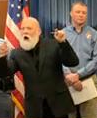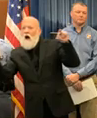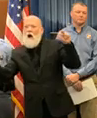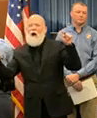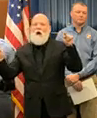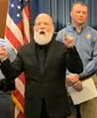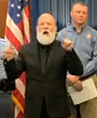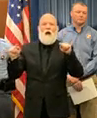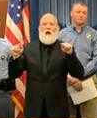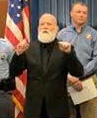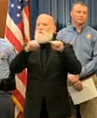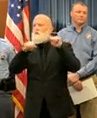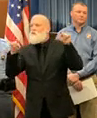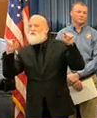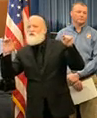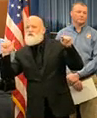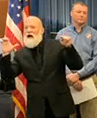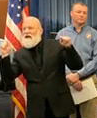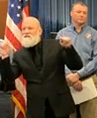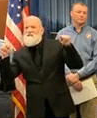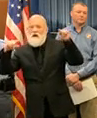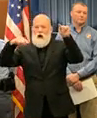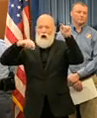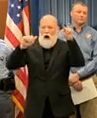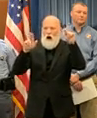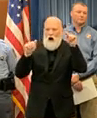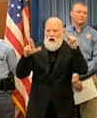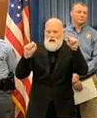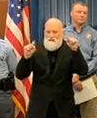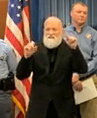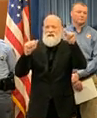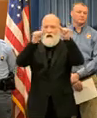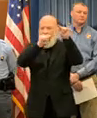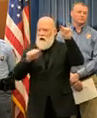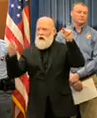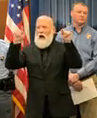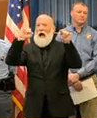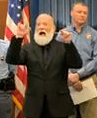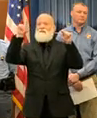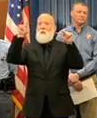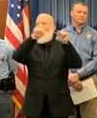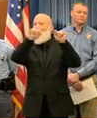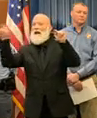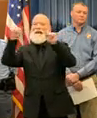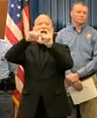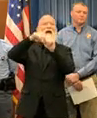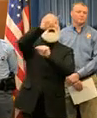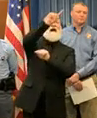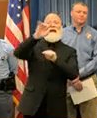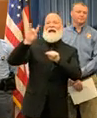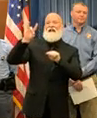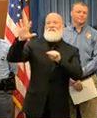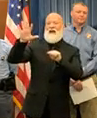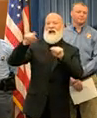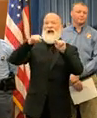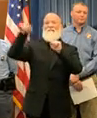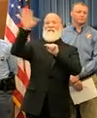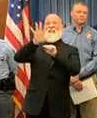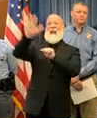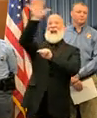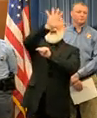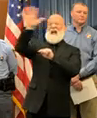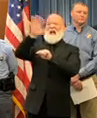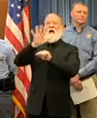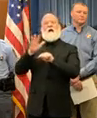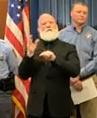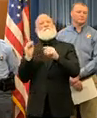the I-20, I-85 west or south boundary, and everything north. It takes about 18